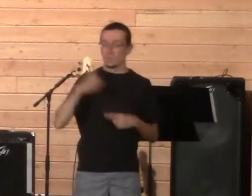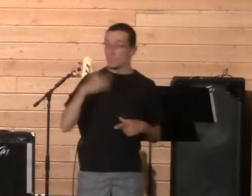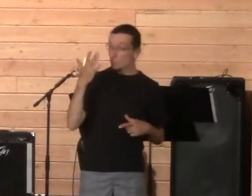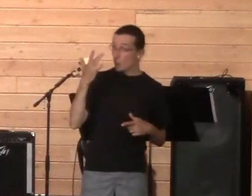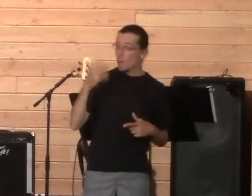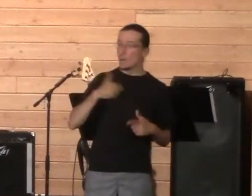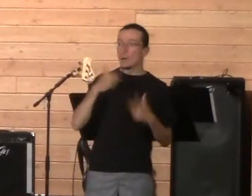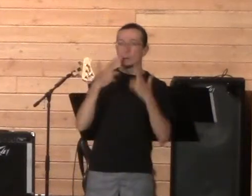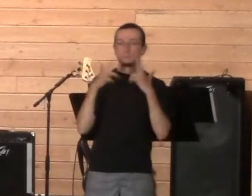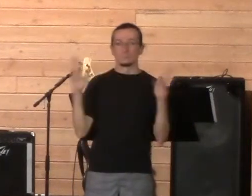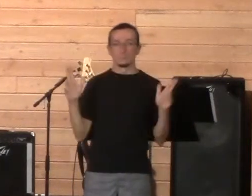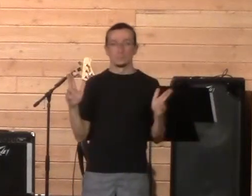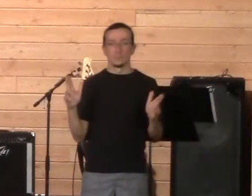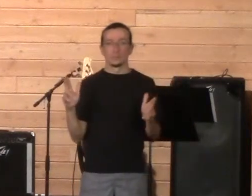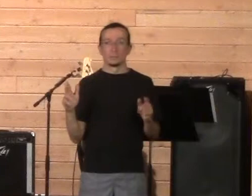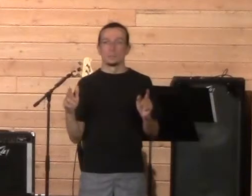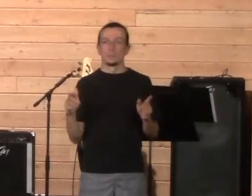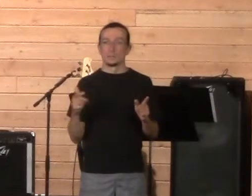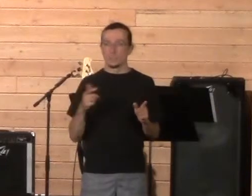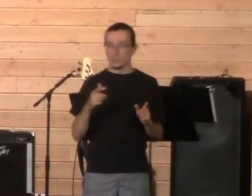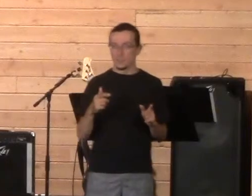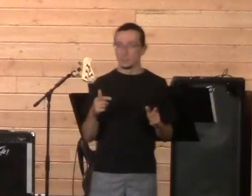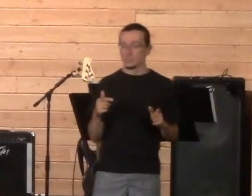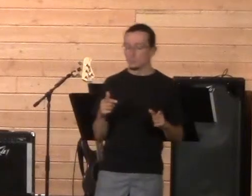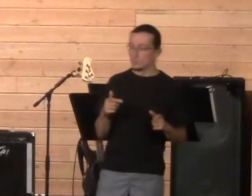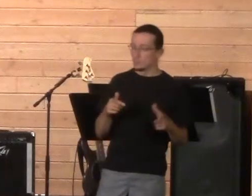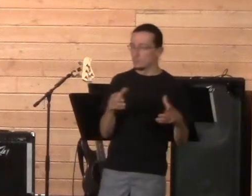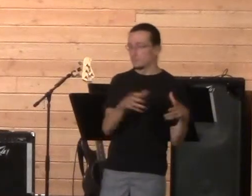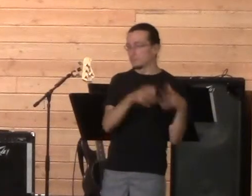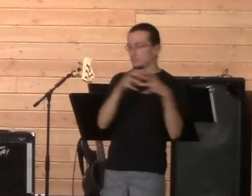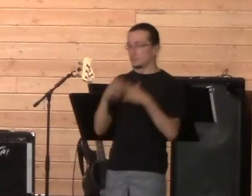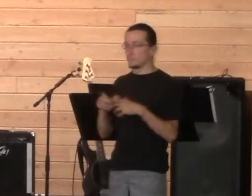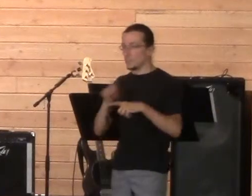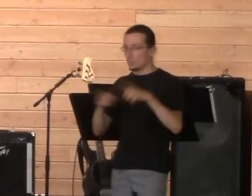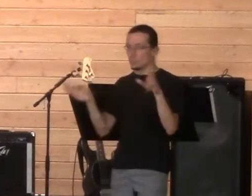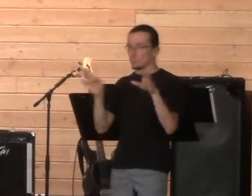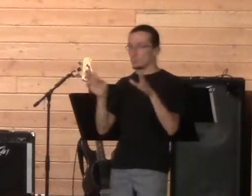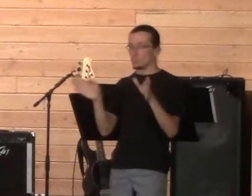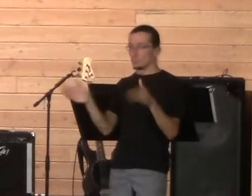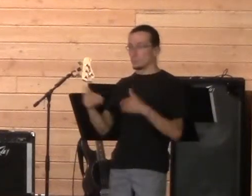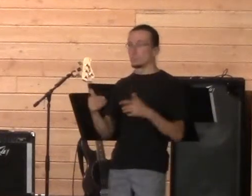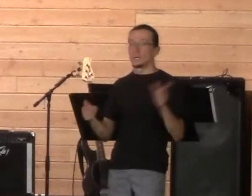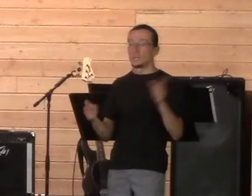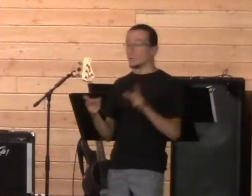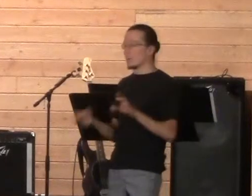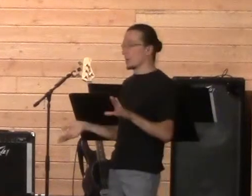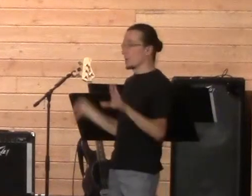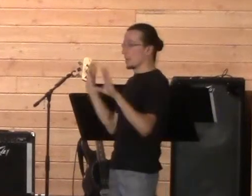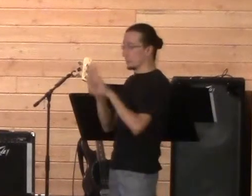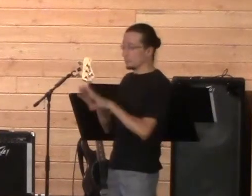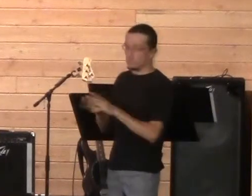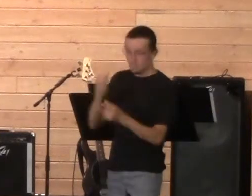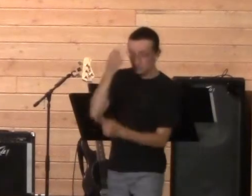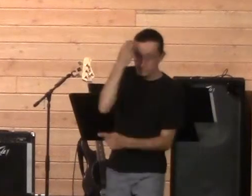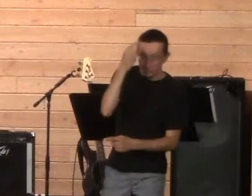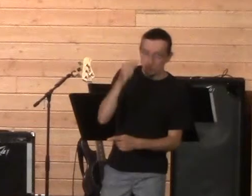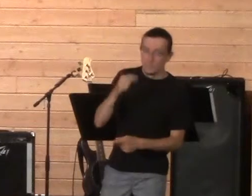innocent. And he had us go in the coat room. He shut the door behind us. This is, by the way,